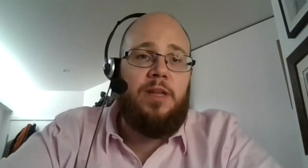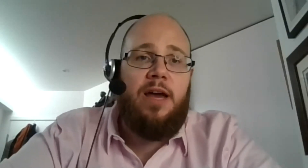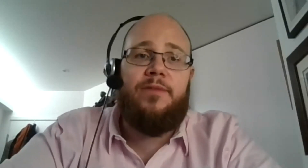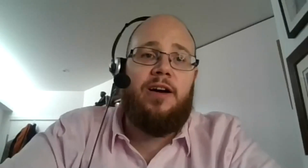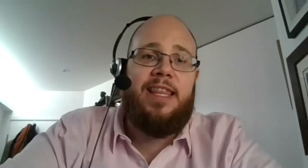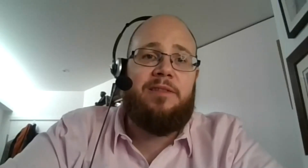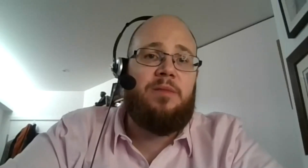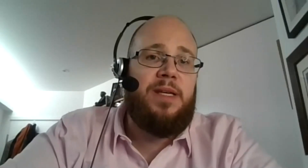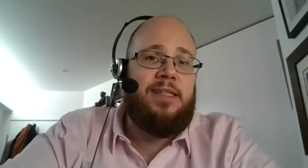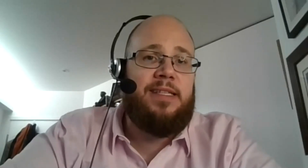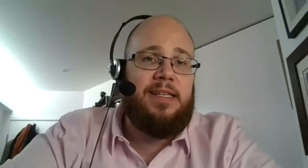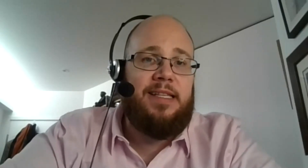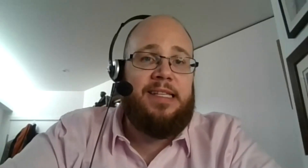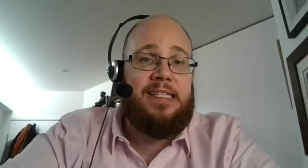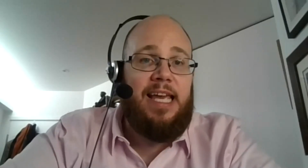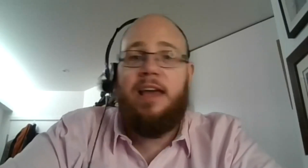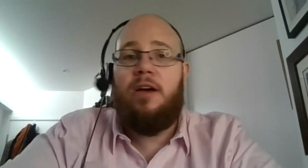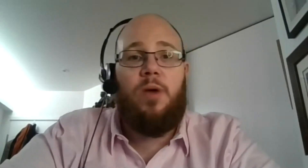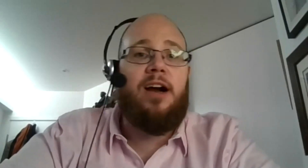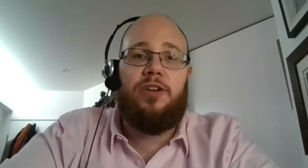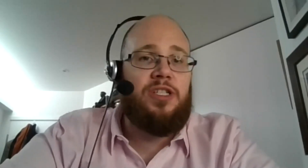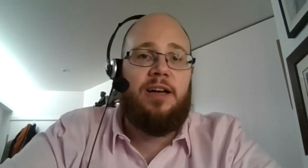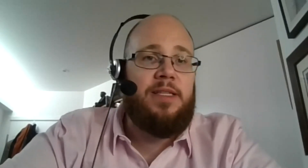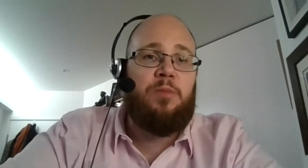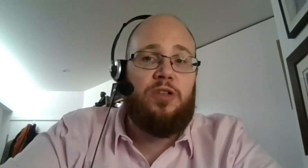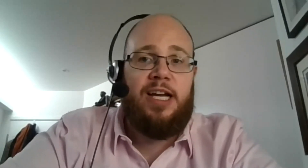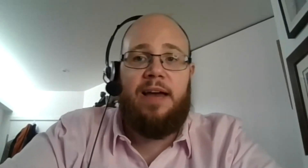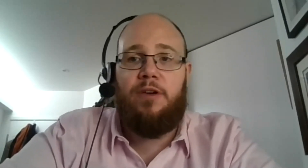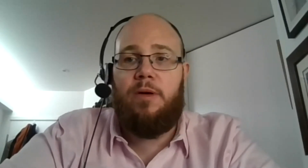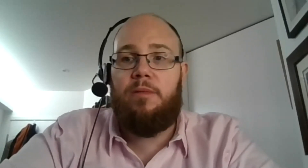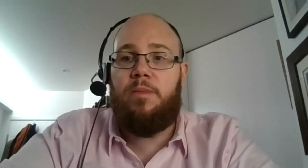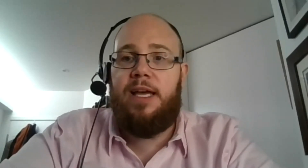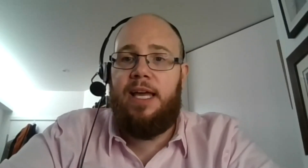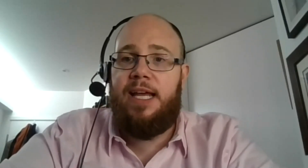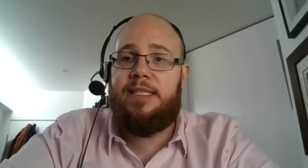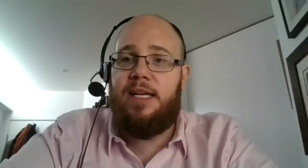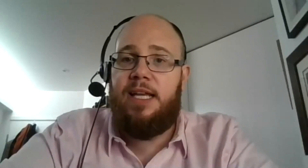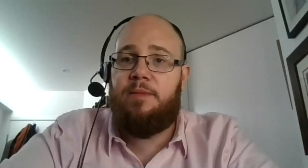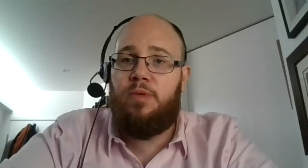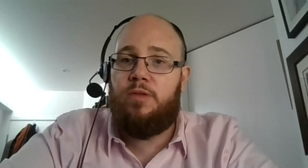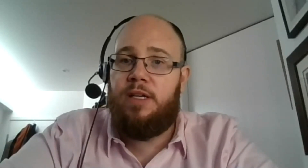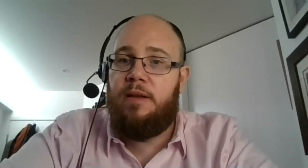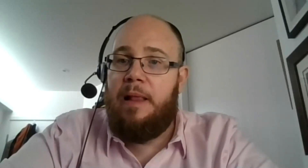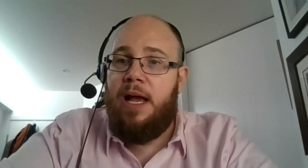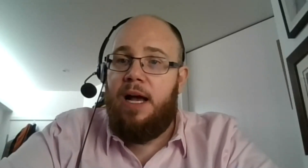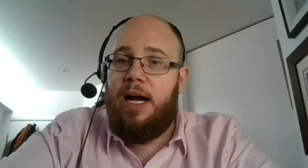over 9,000 businesses in the city, we can't just go and spot check everyone, but it is important.